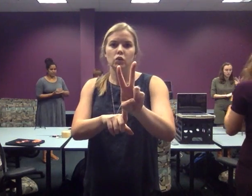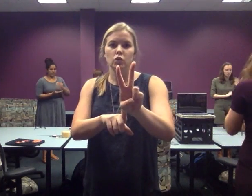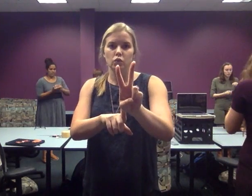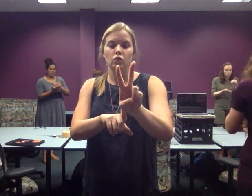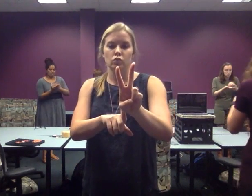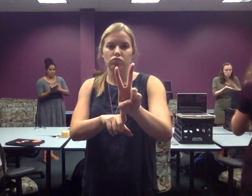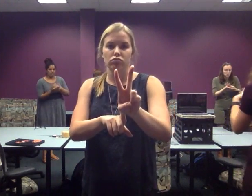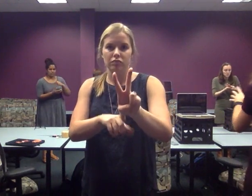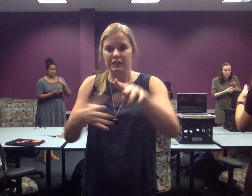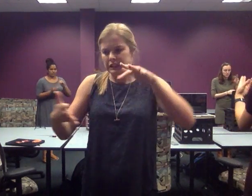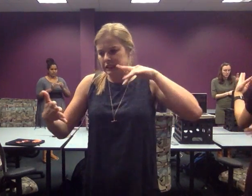blue.